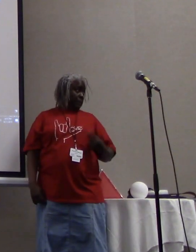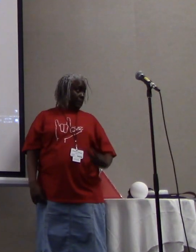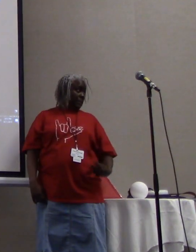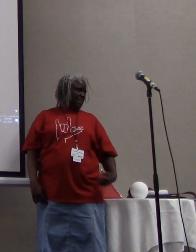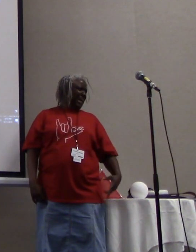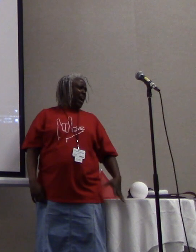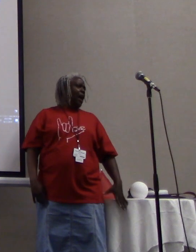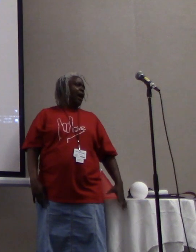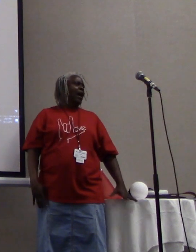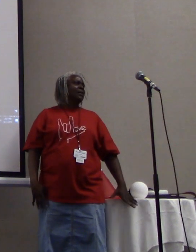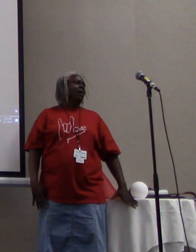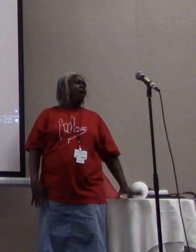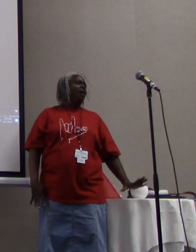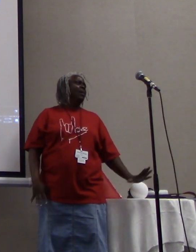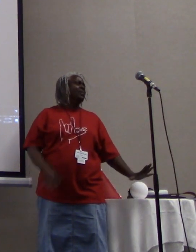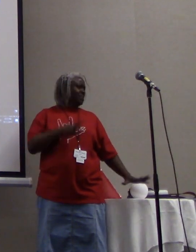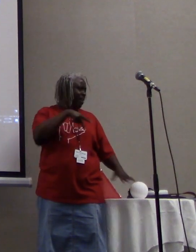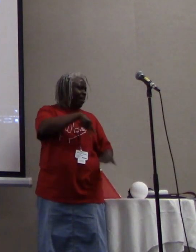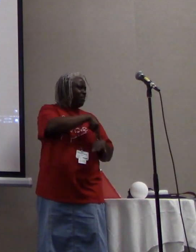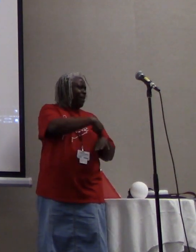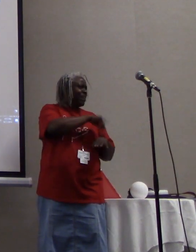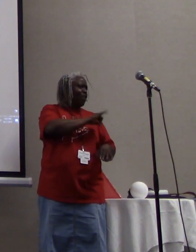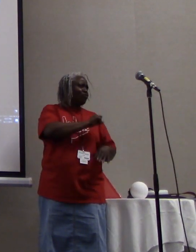Oh, look at this. Can you see? Oh.